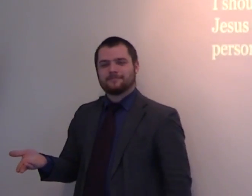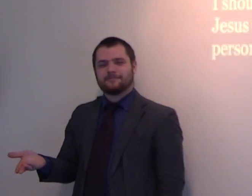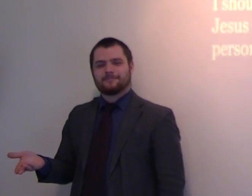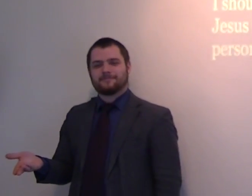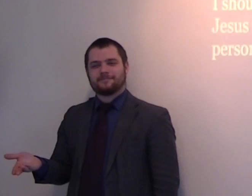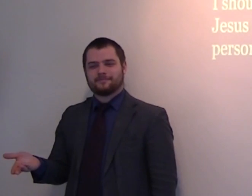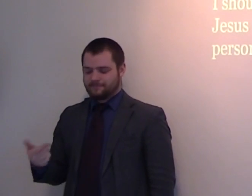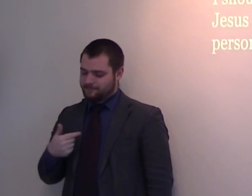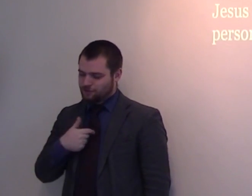I should copy Paul.